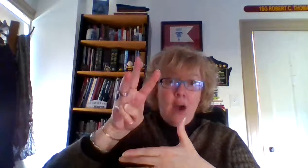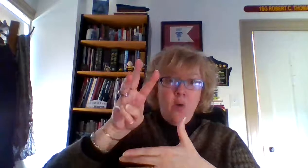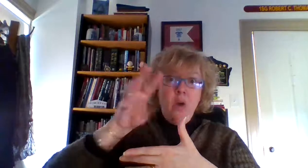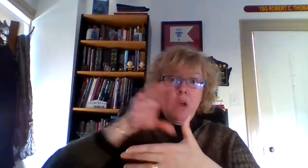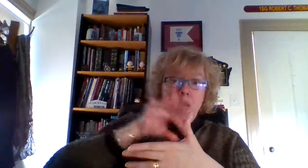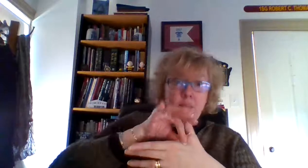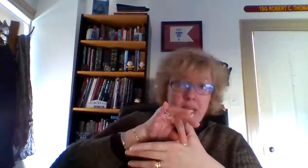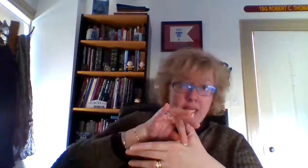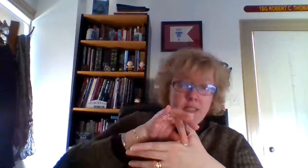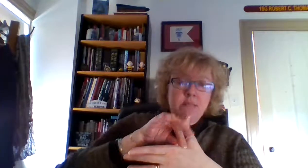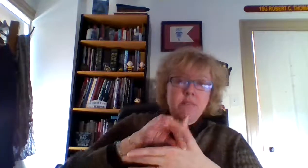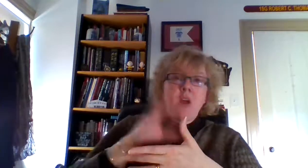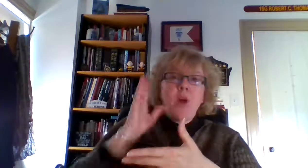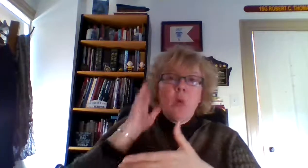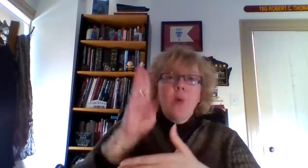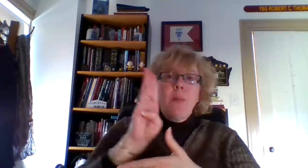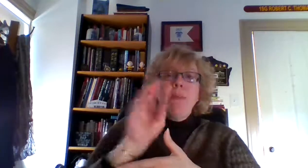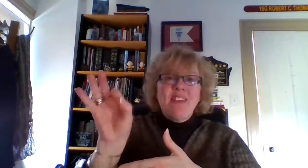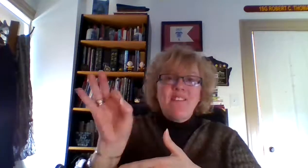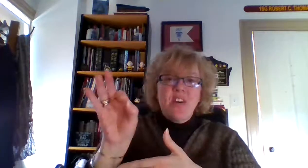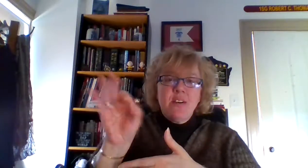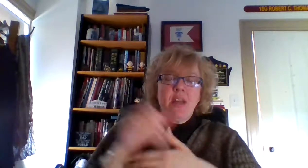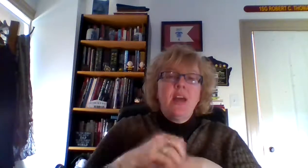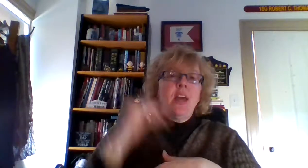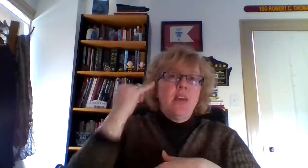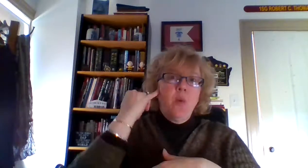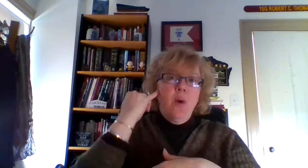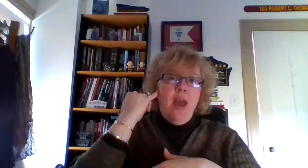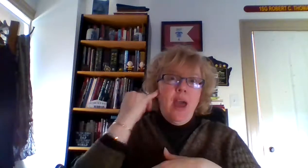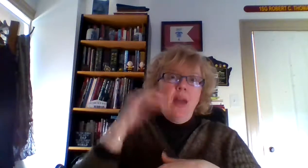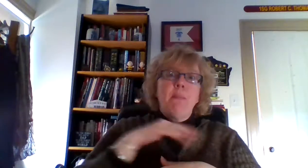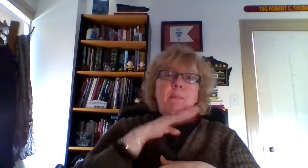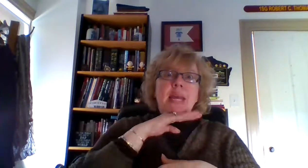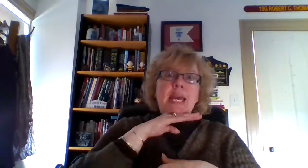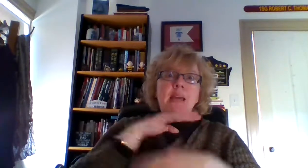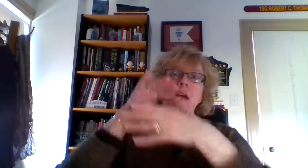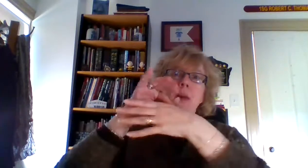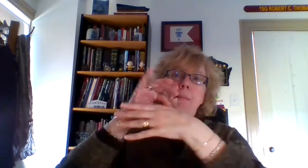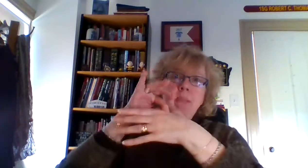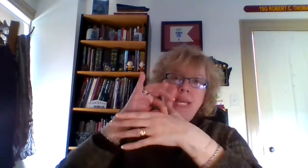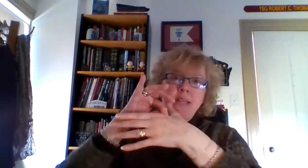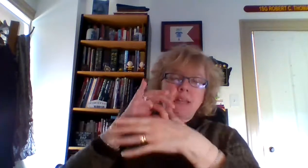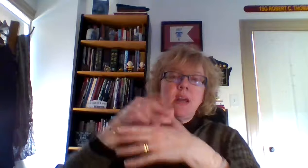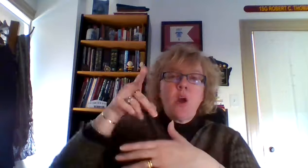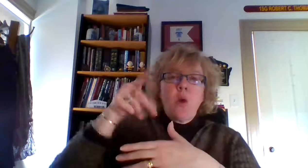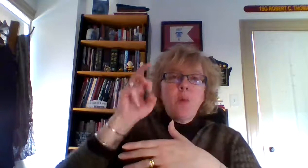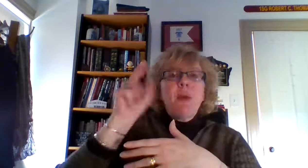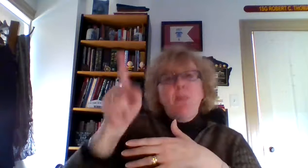cow meat, would be beef. If you want to add pig meat, would be